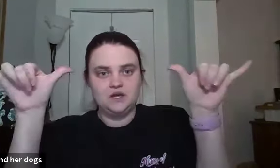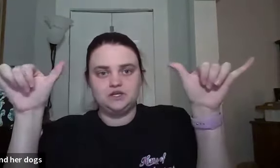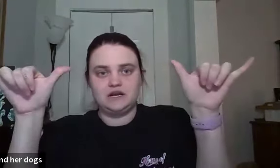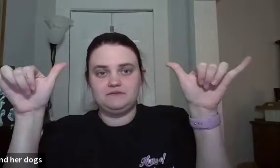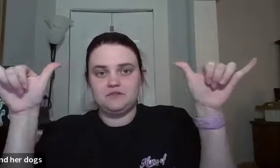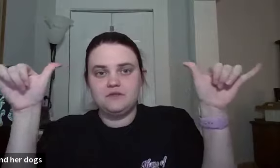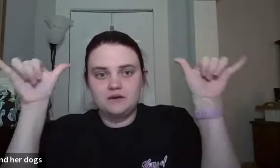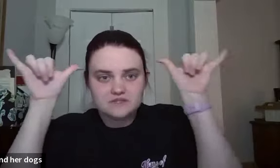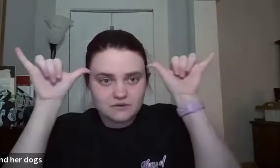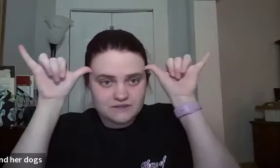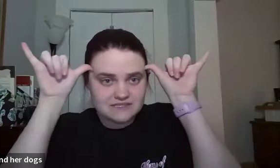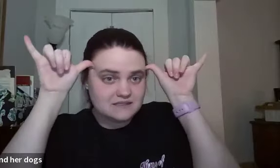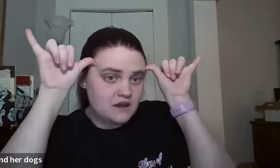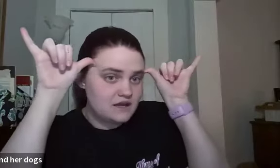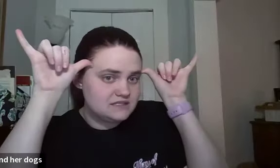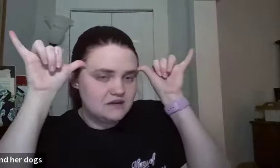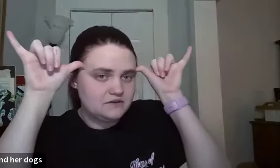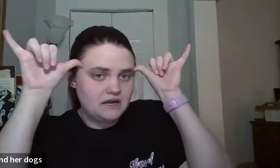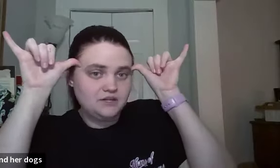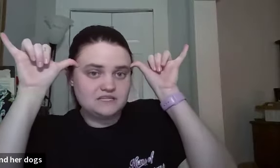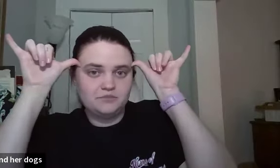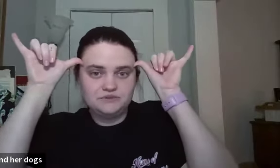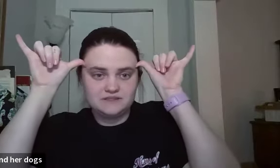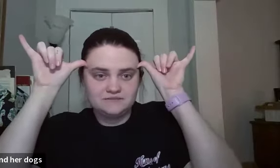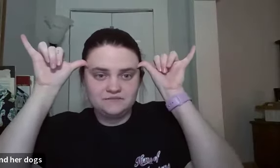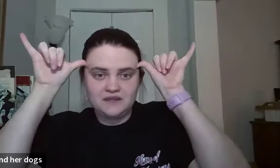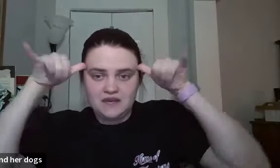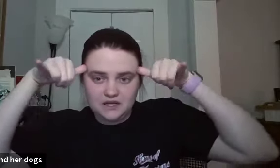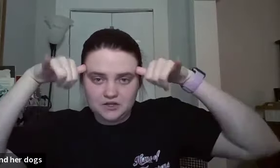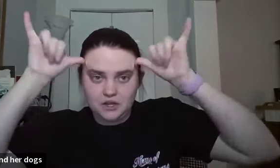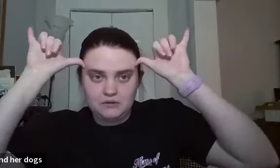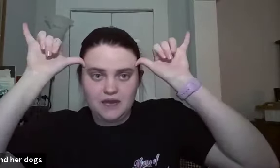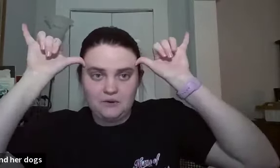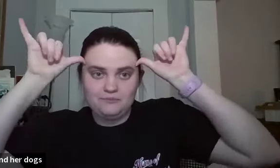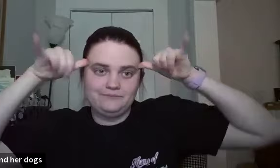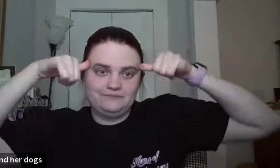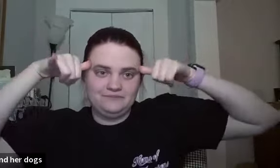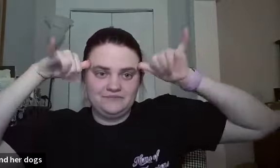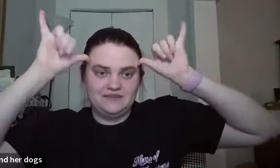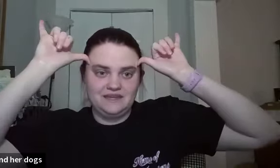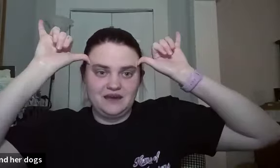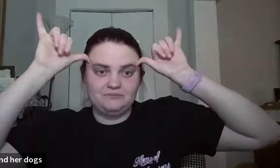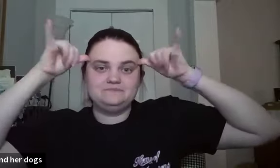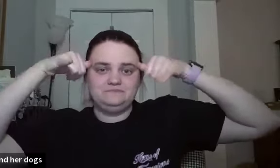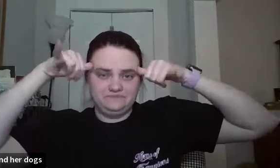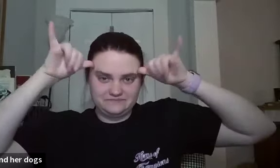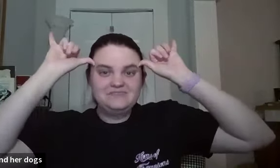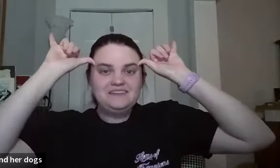You're going to have your thumbs go on the sides, kind of like right at your temples. And you're going to go cow, cow,